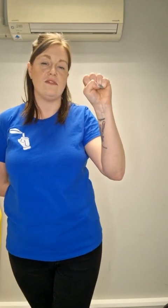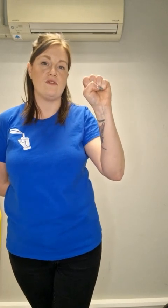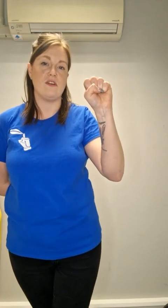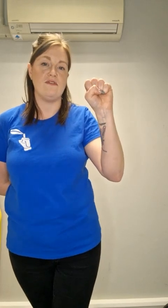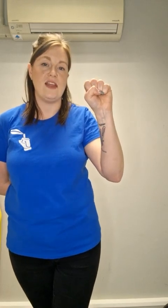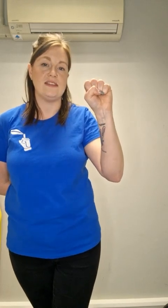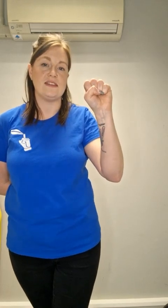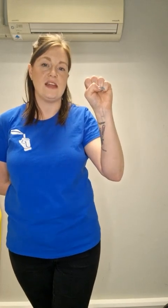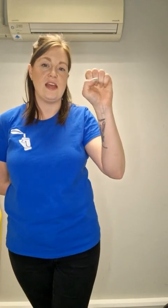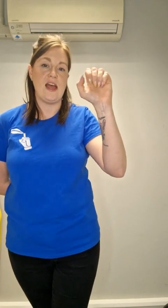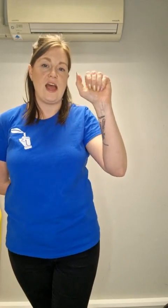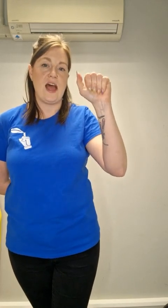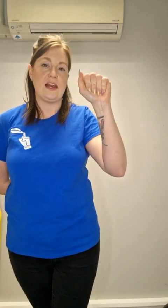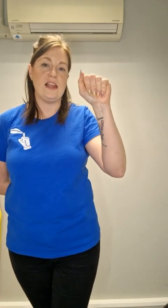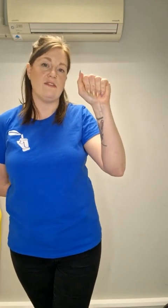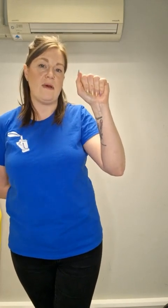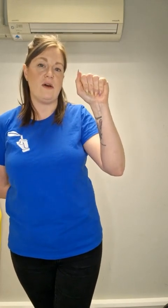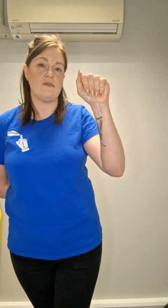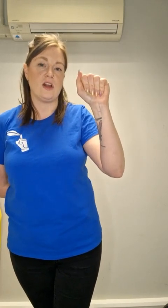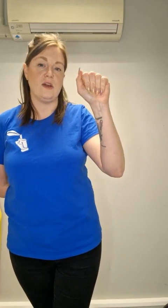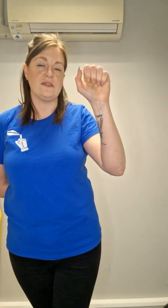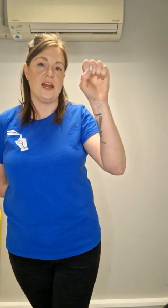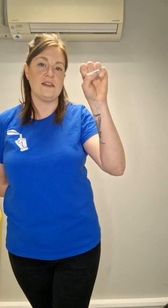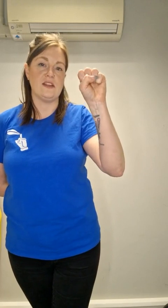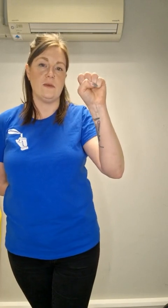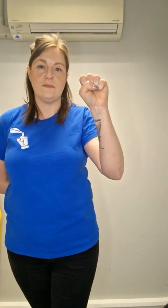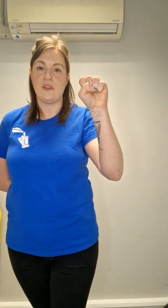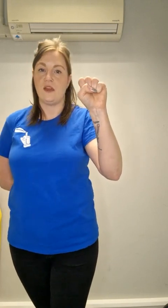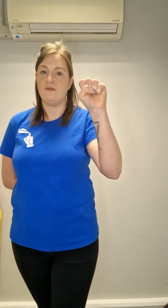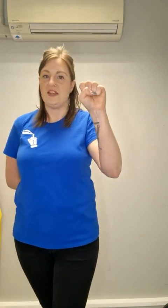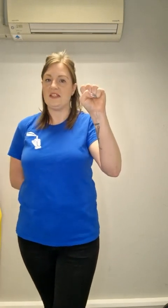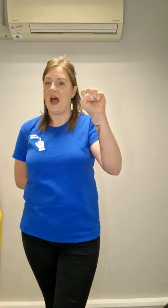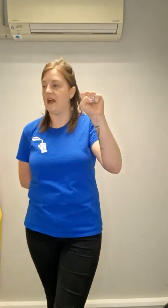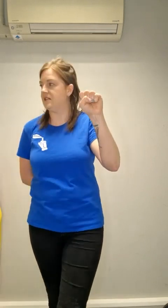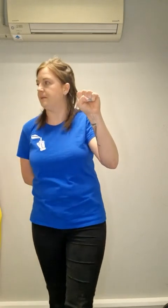a fist and leave them out for a closed hand, so a fist hand.